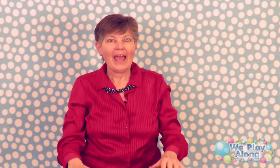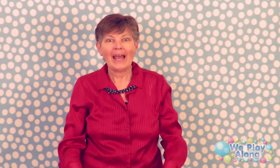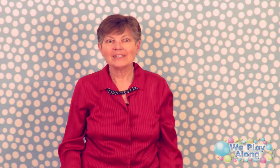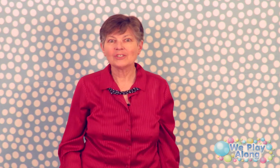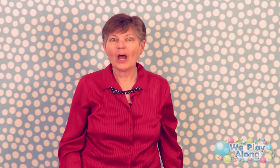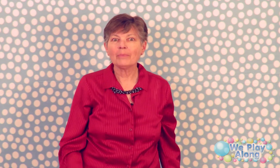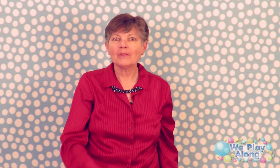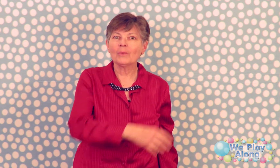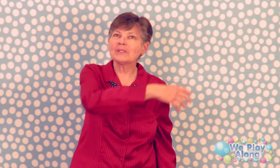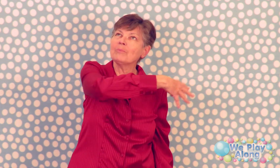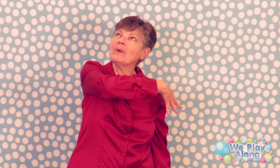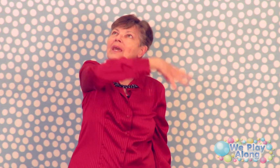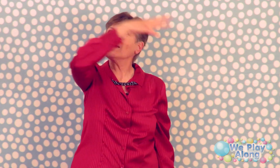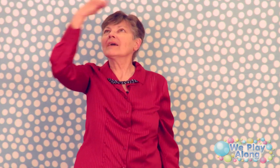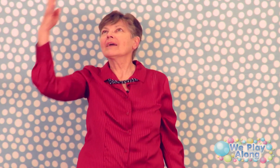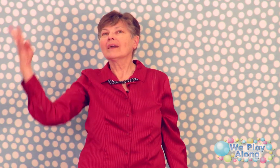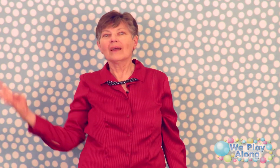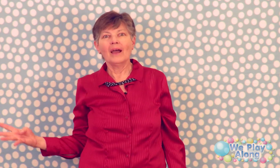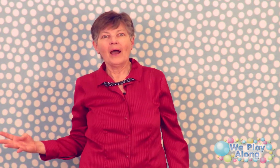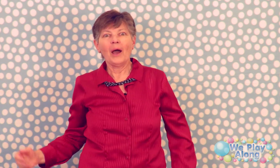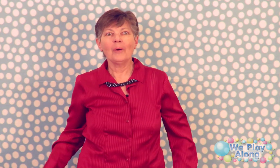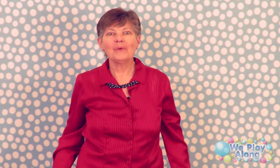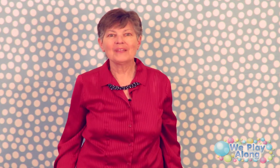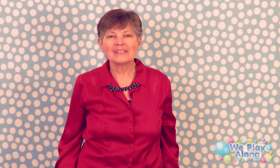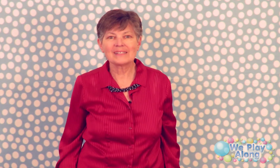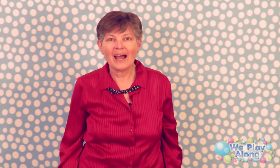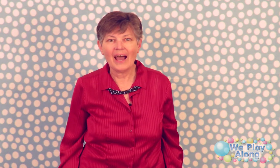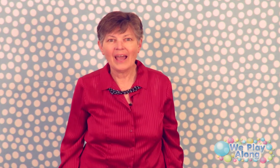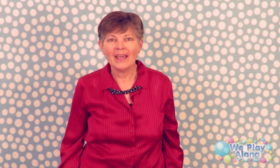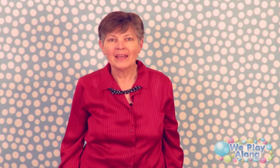Had stopped and there was a big up in the sky.